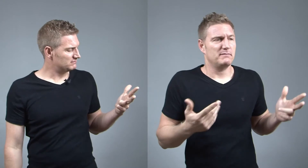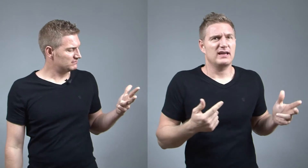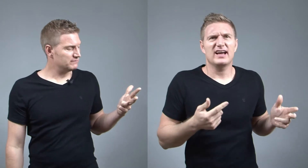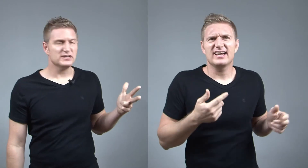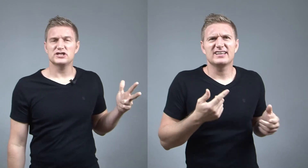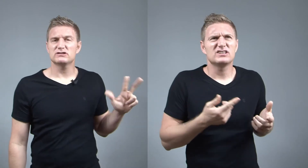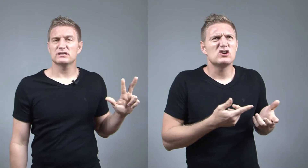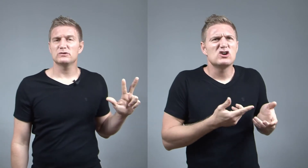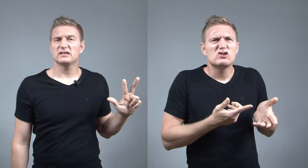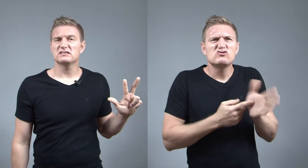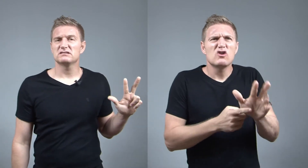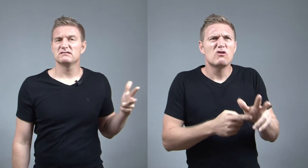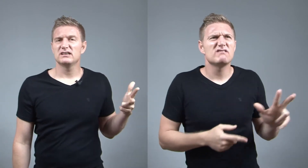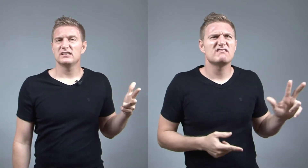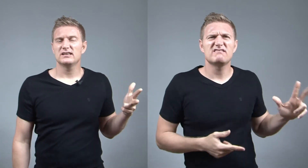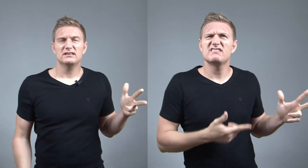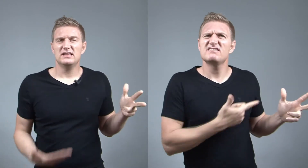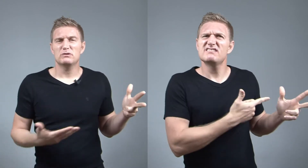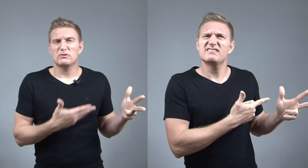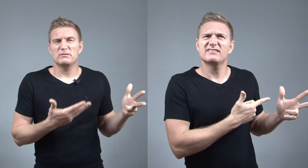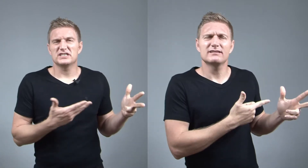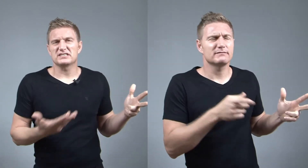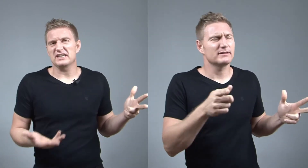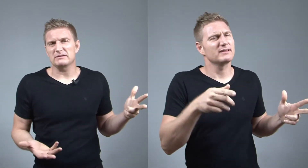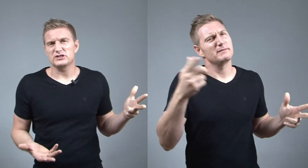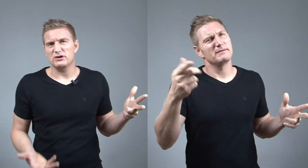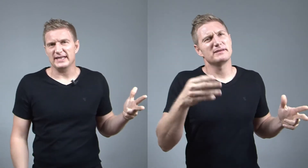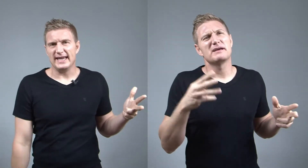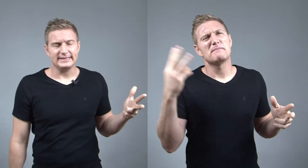if I show someone this, they would probably just think I'm showing an 8.